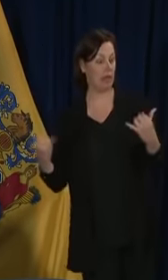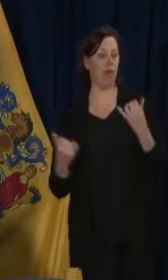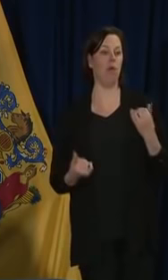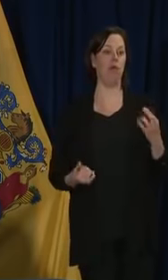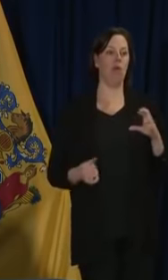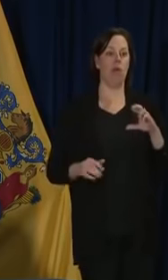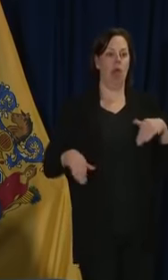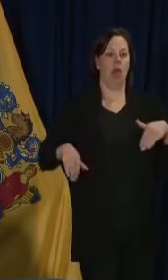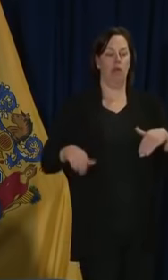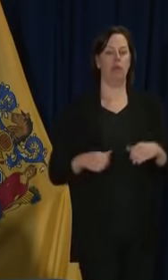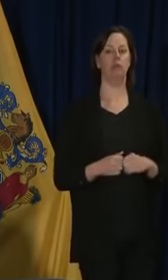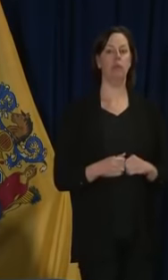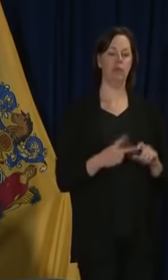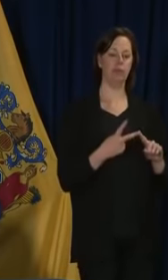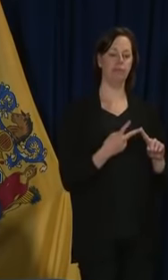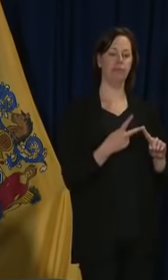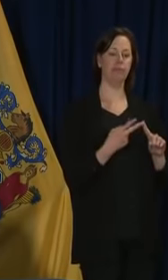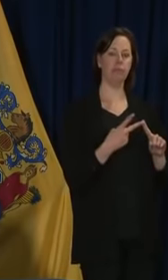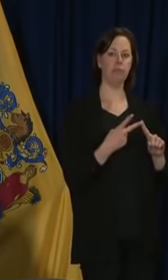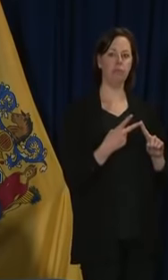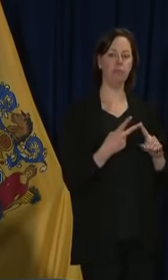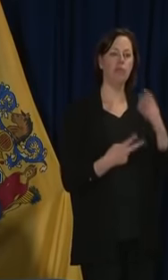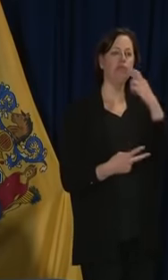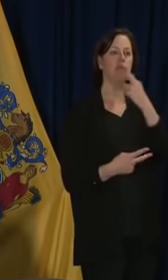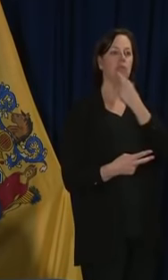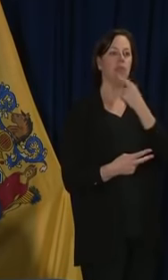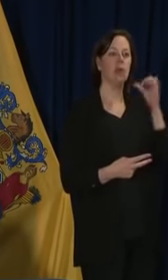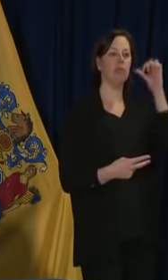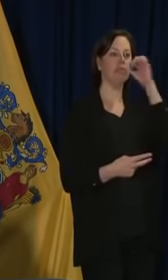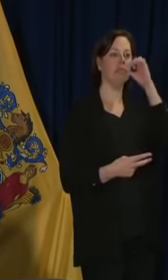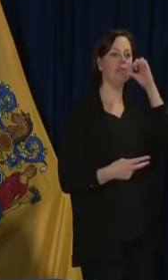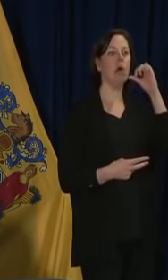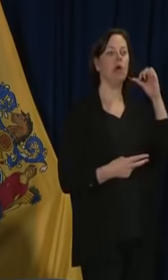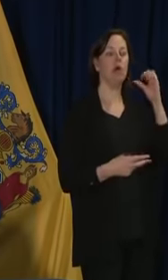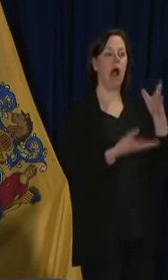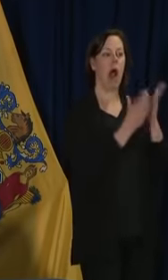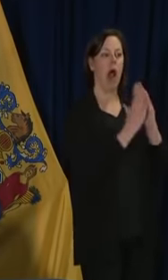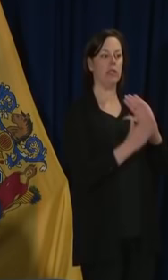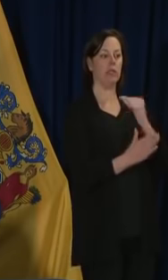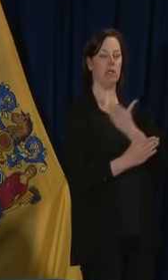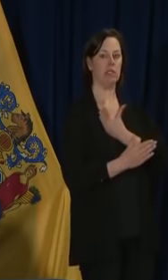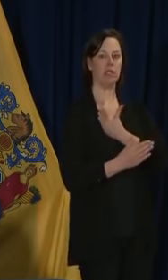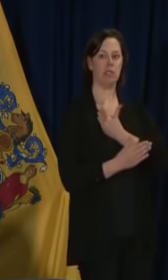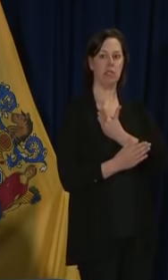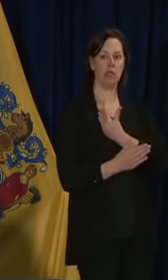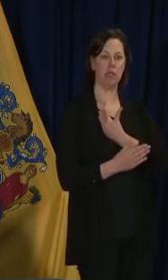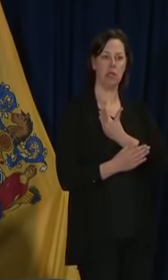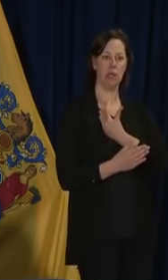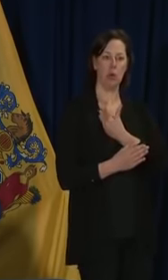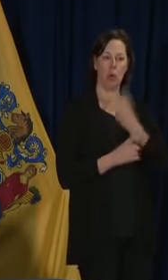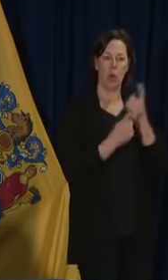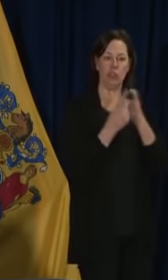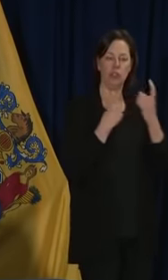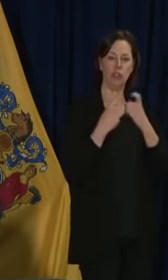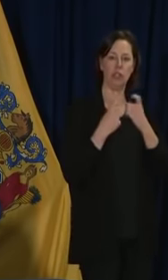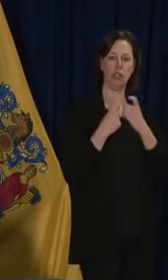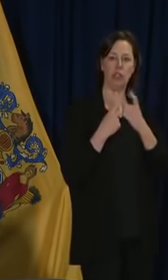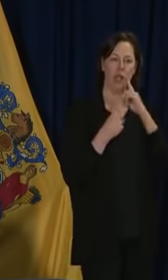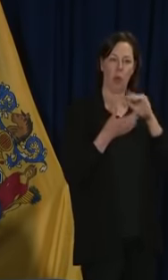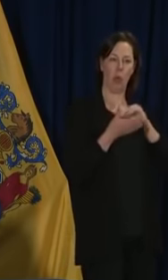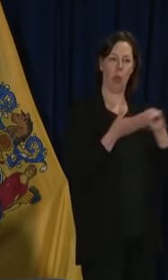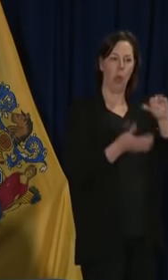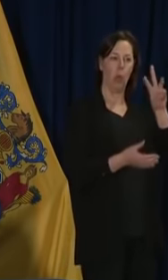two, we got some questions from restaurants and bars, and specifically as far as your order goes. There was something about a